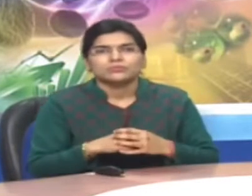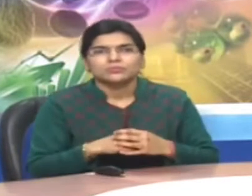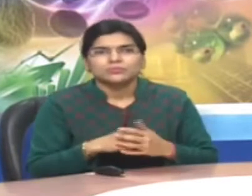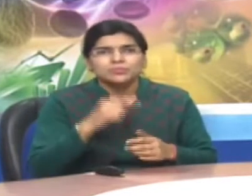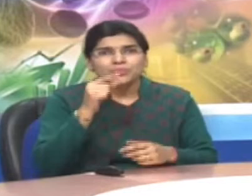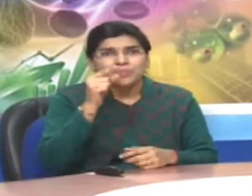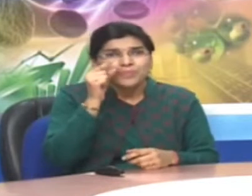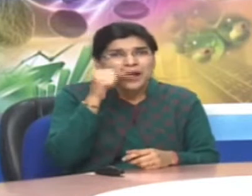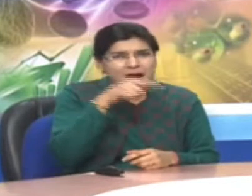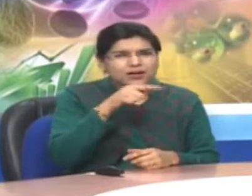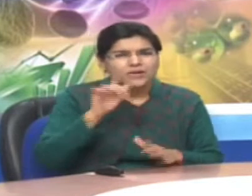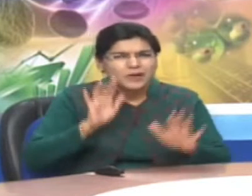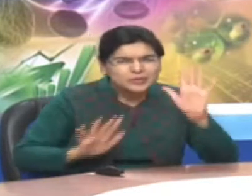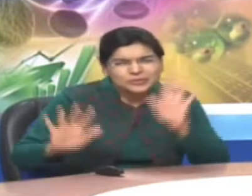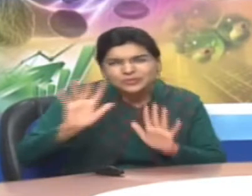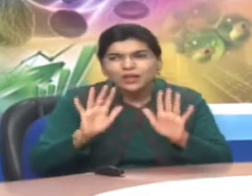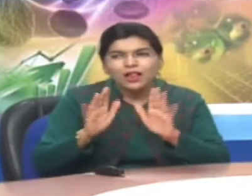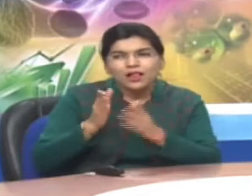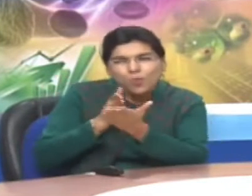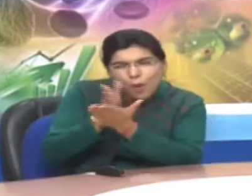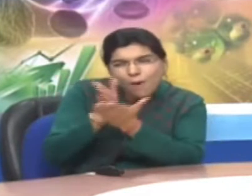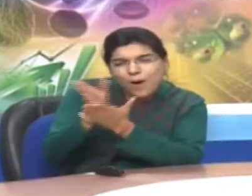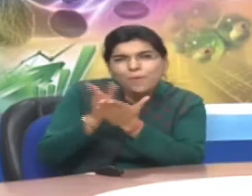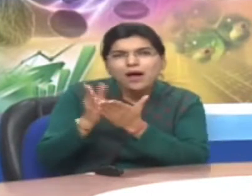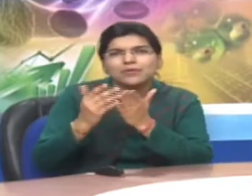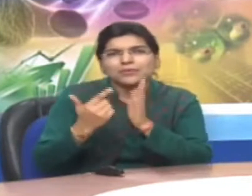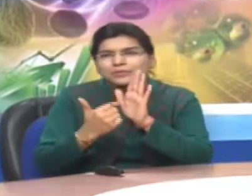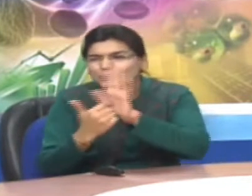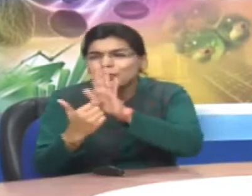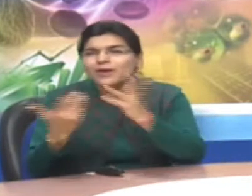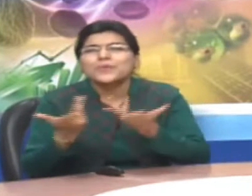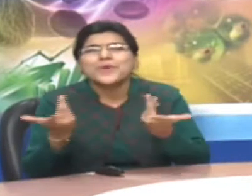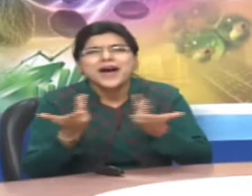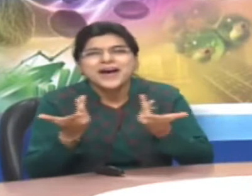Why did he act as a mysterious way?